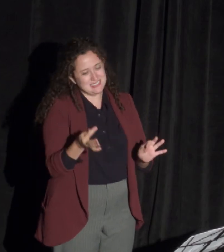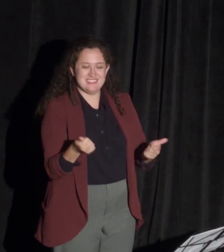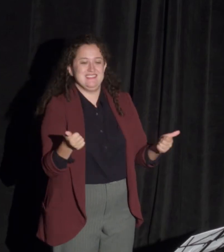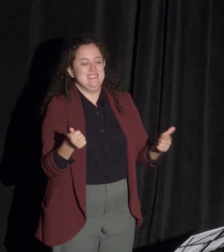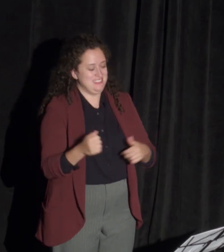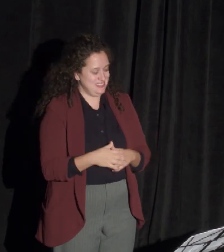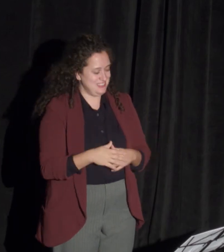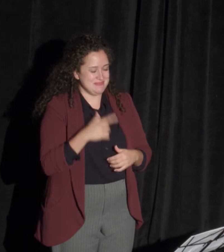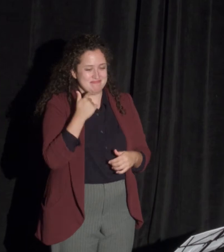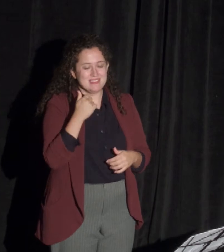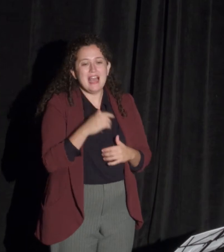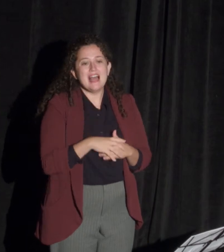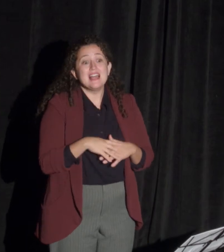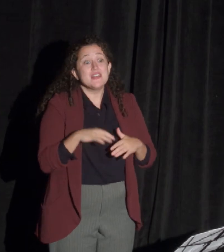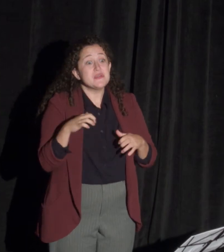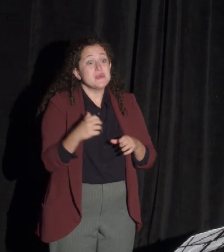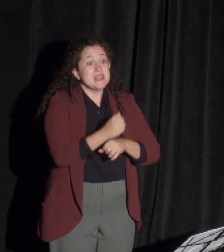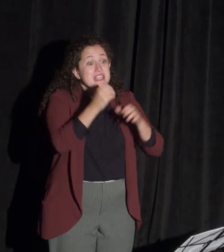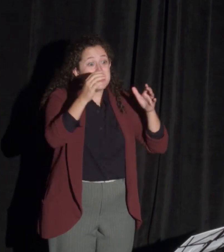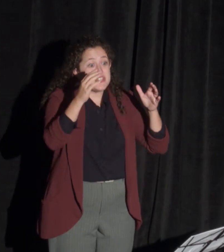And the winners, or the winner,